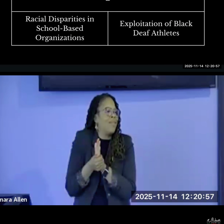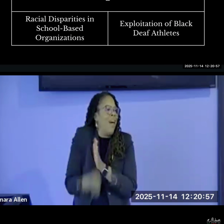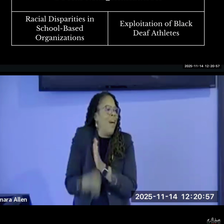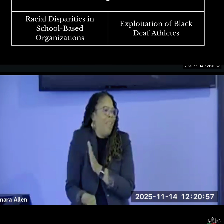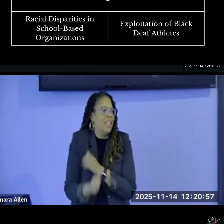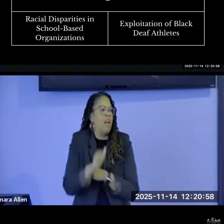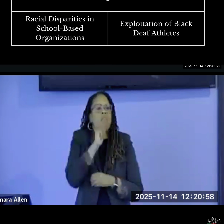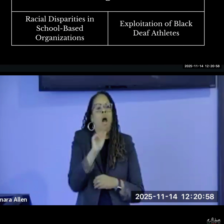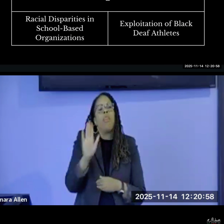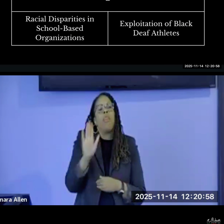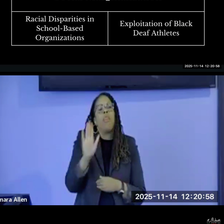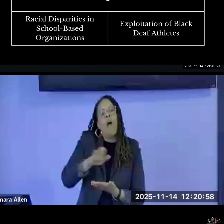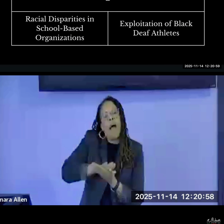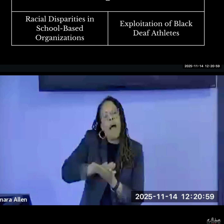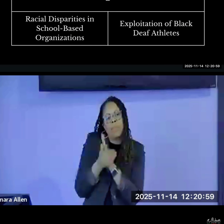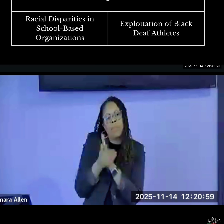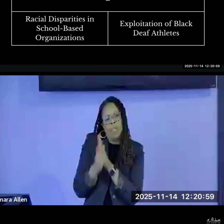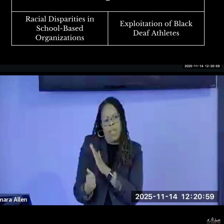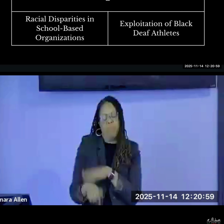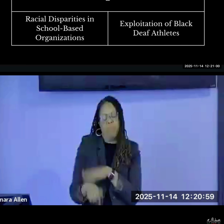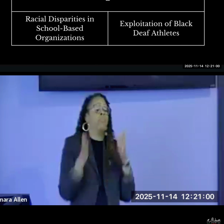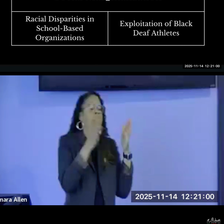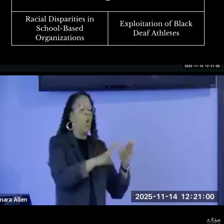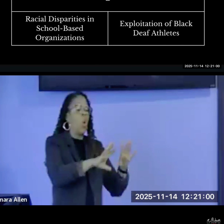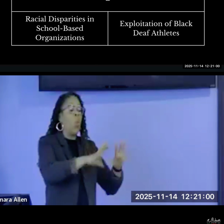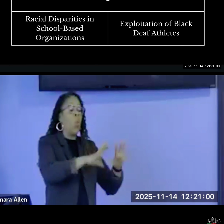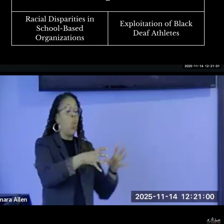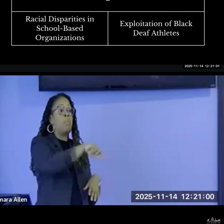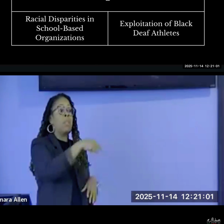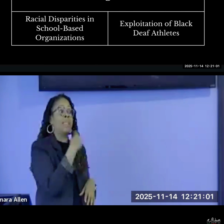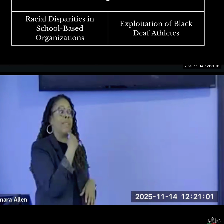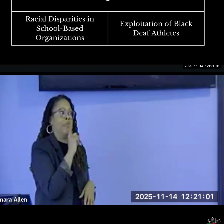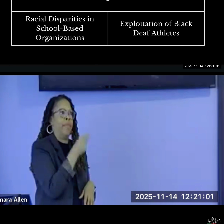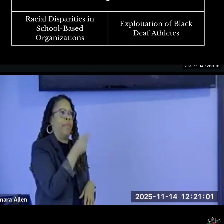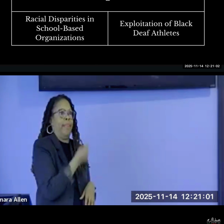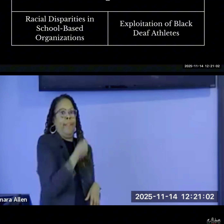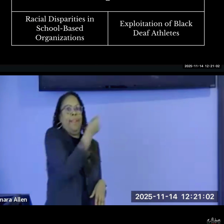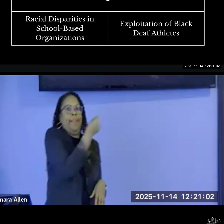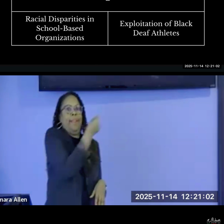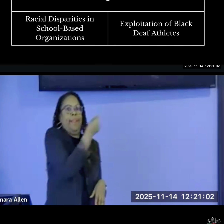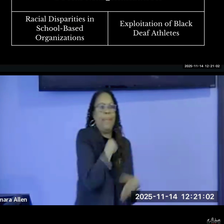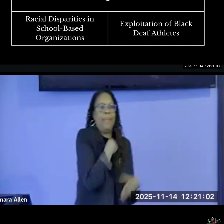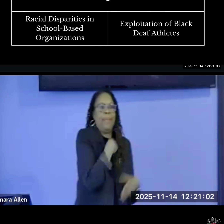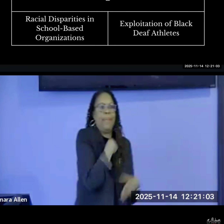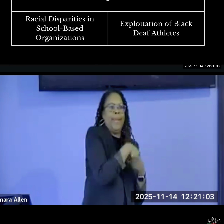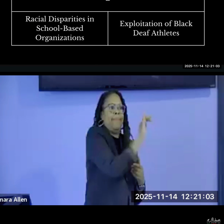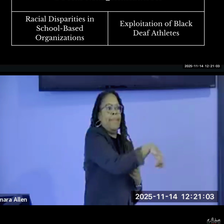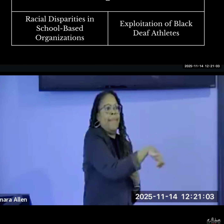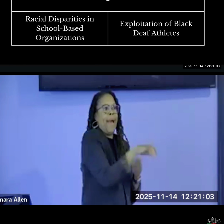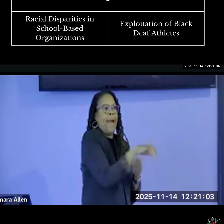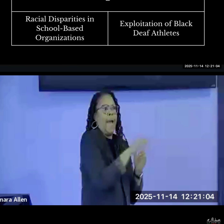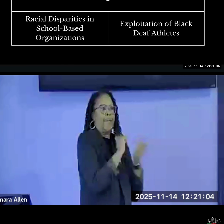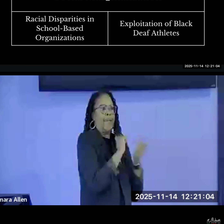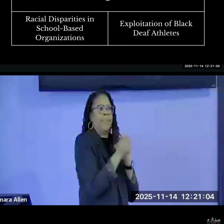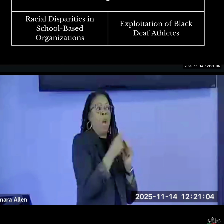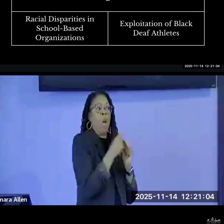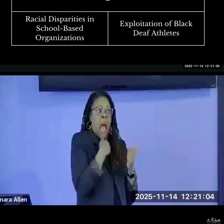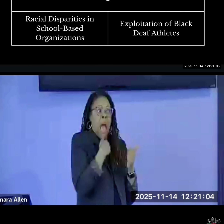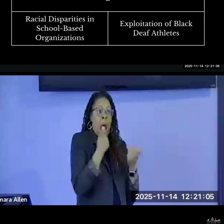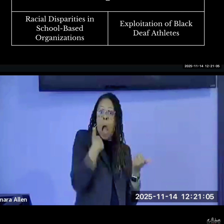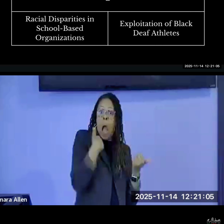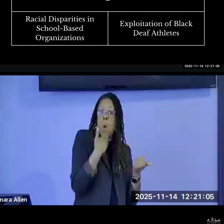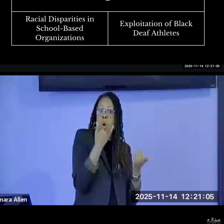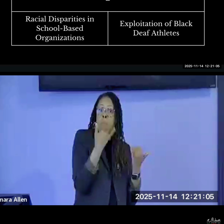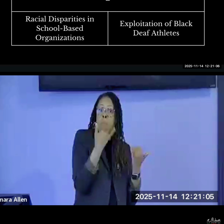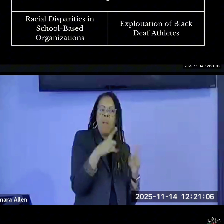And essentially, the school was riding on their academic skills and not necessarily them as a student. And then you have a group